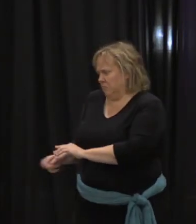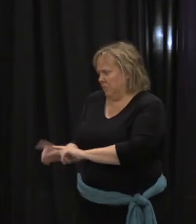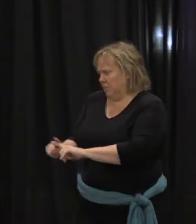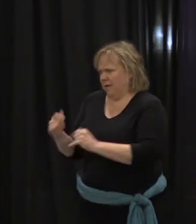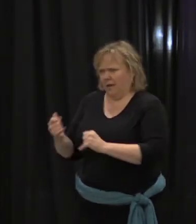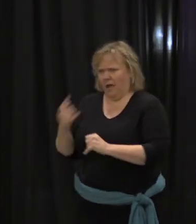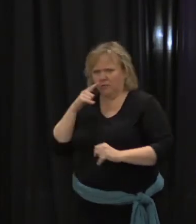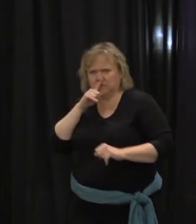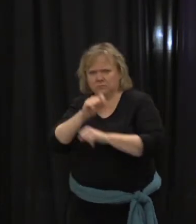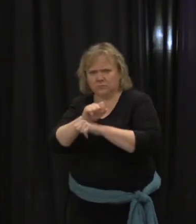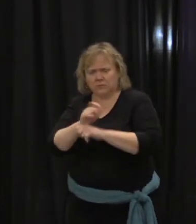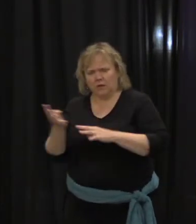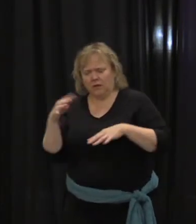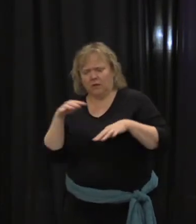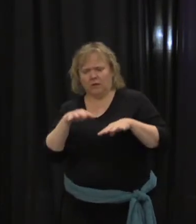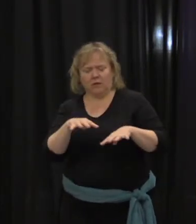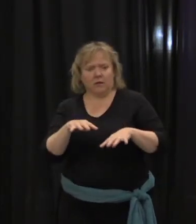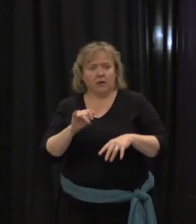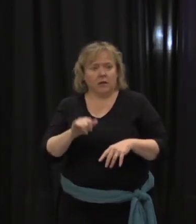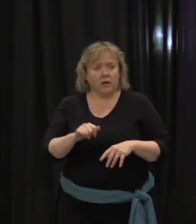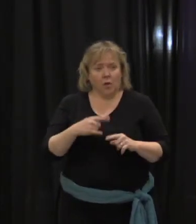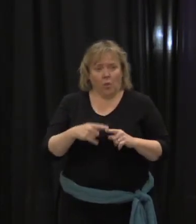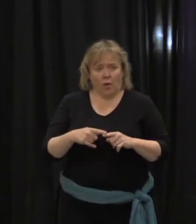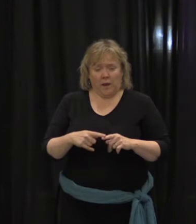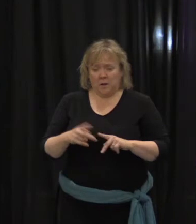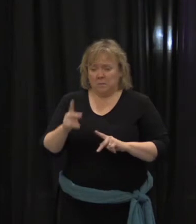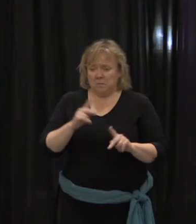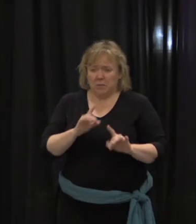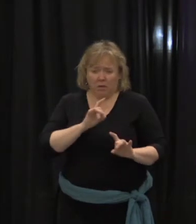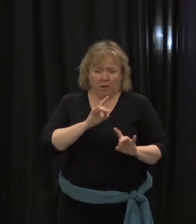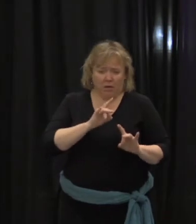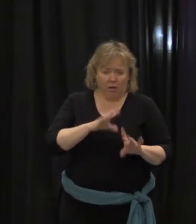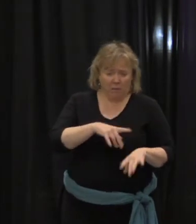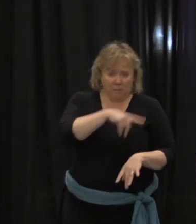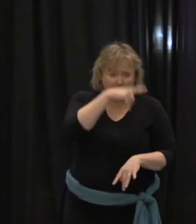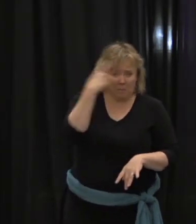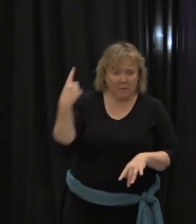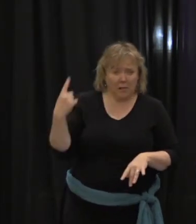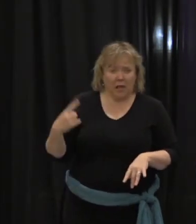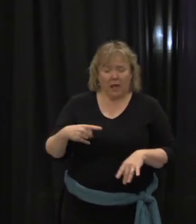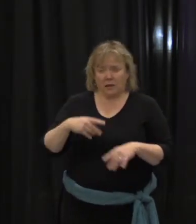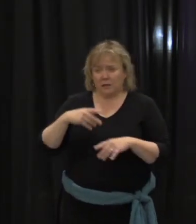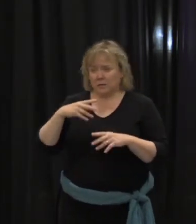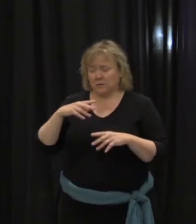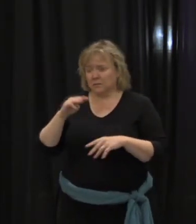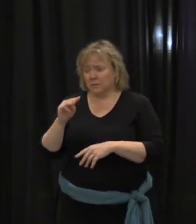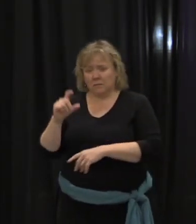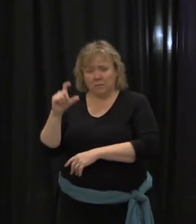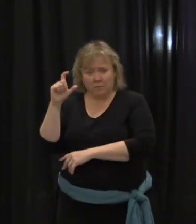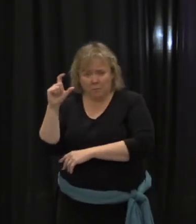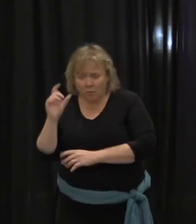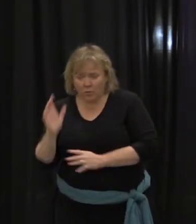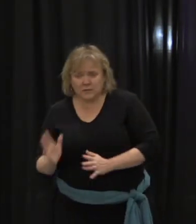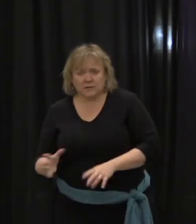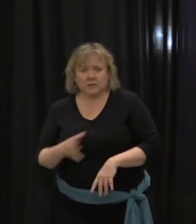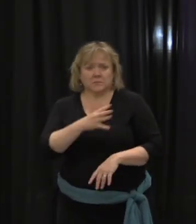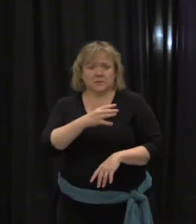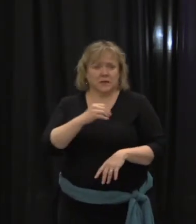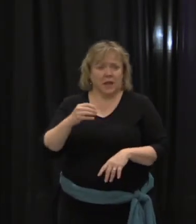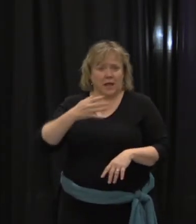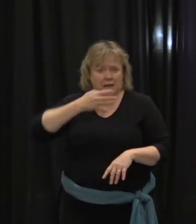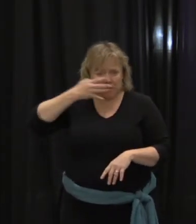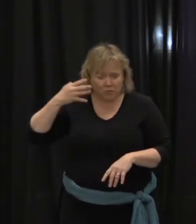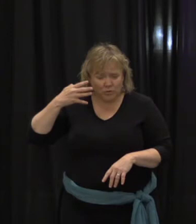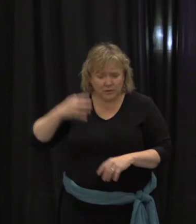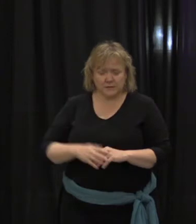at a moment when the hatred of immigrants, black people, and Muslims are at a feverish pitch, when many of us are bracing for the overturn